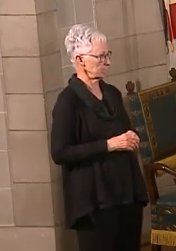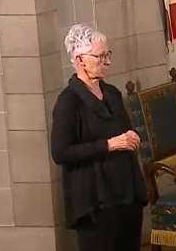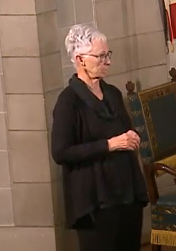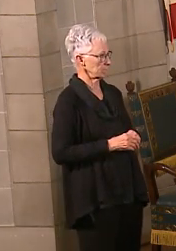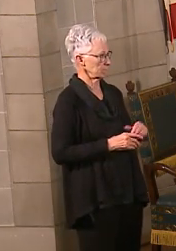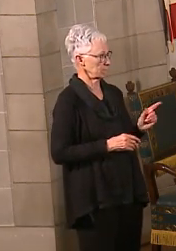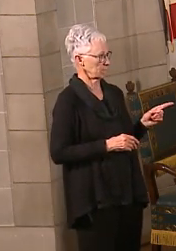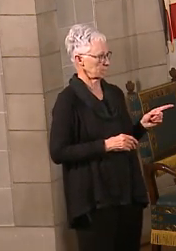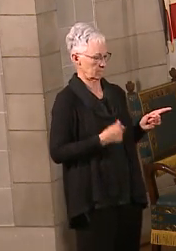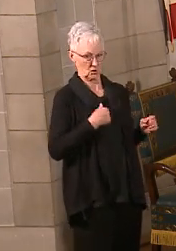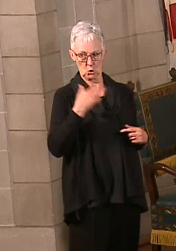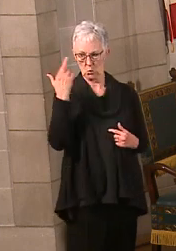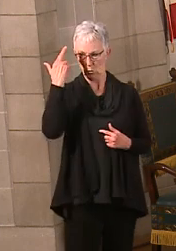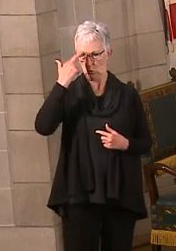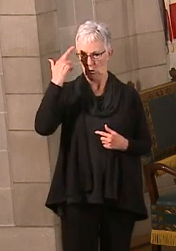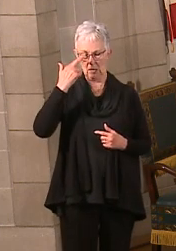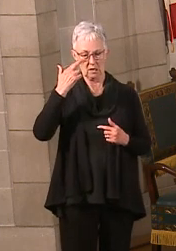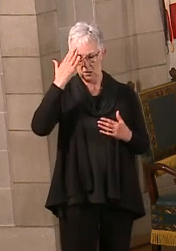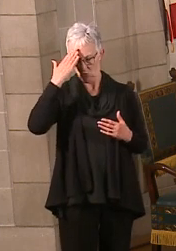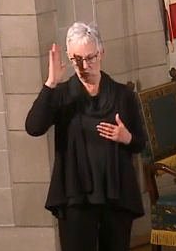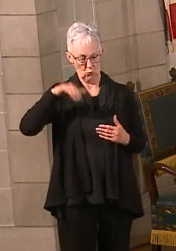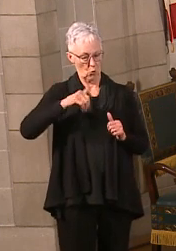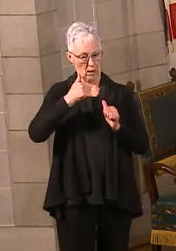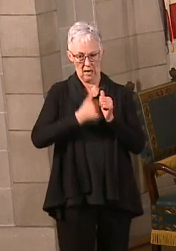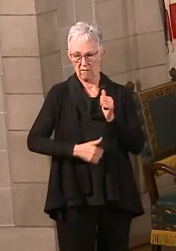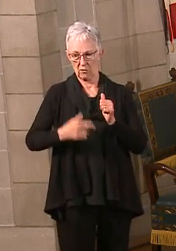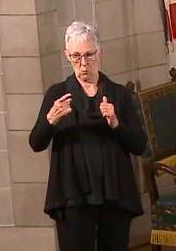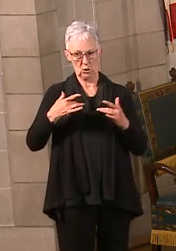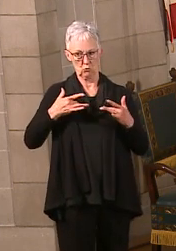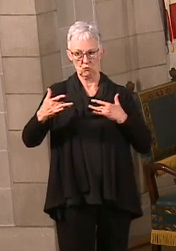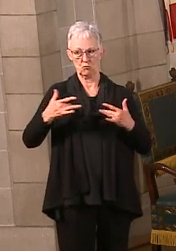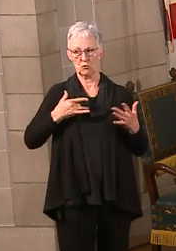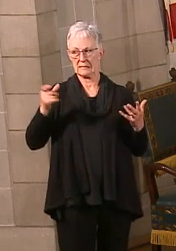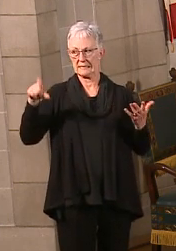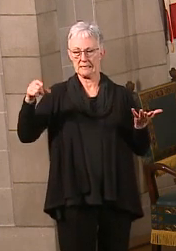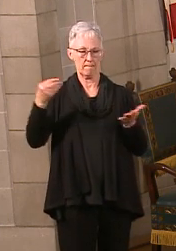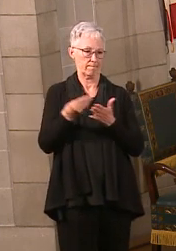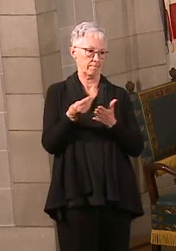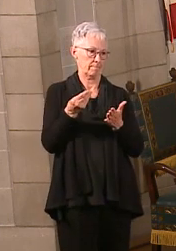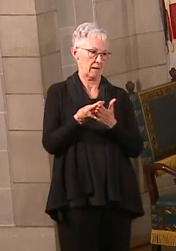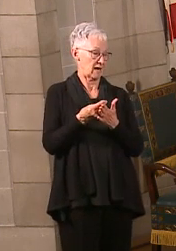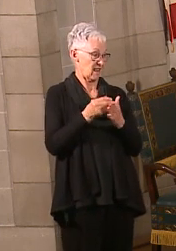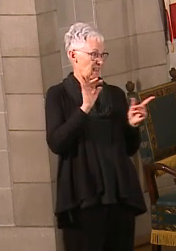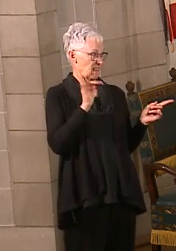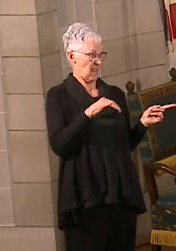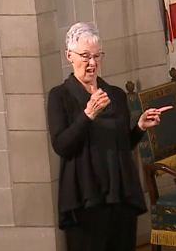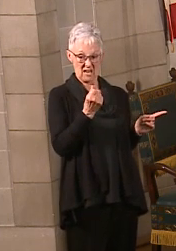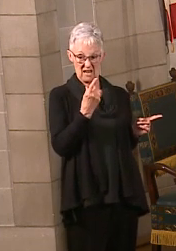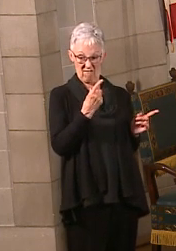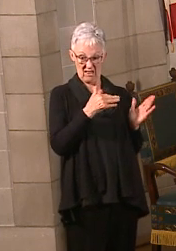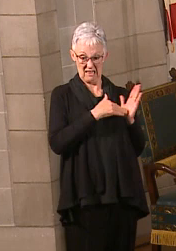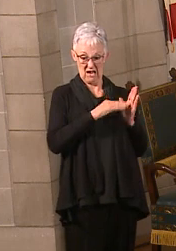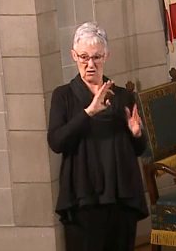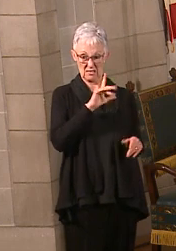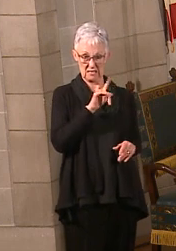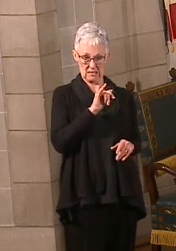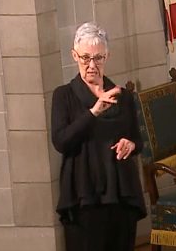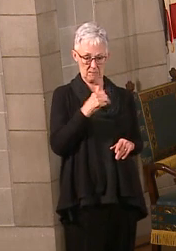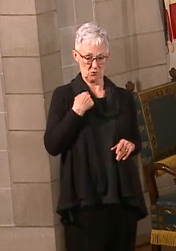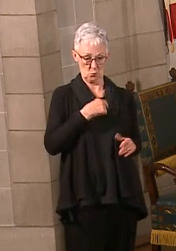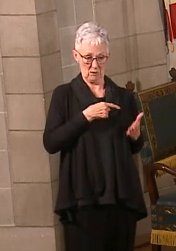We realize that's everyone's concern. We did have the 11,000, almost 12,000 claims that we paid out in the last few weeks.